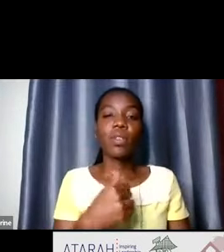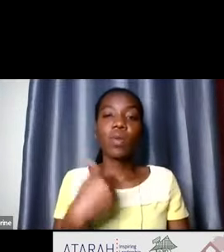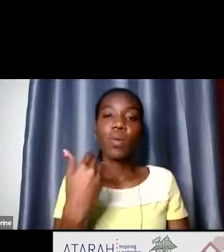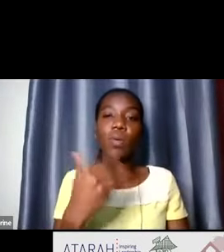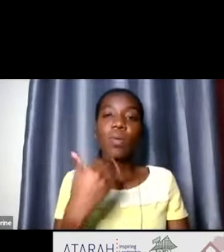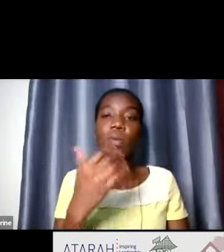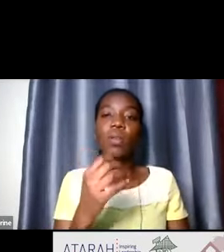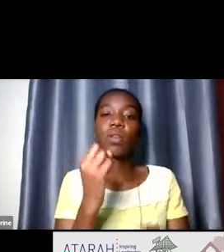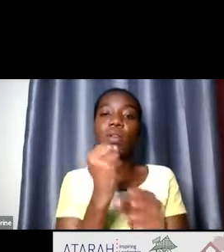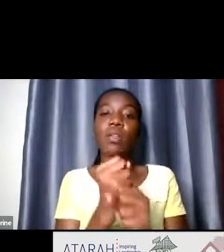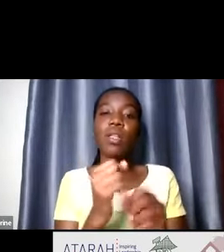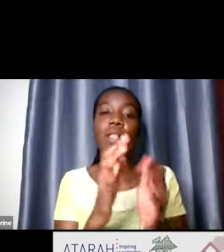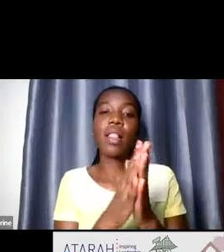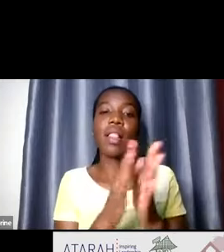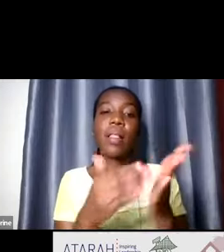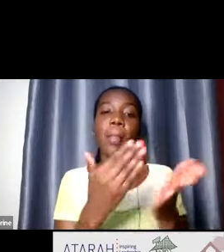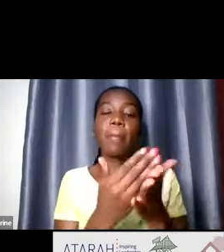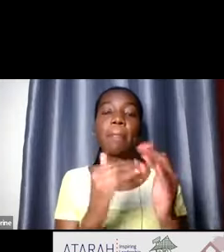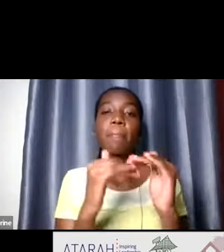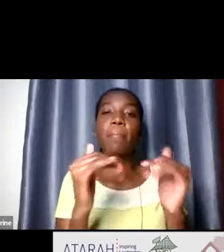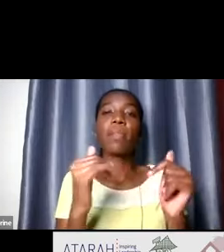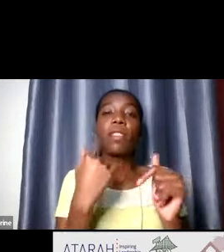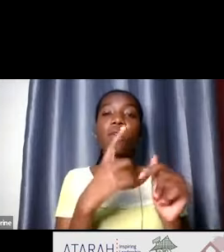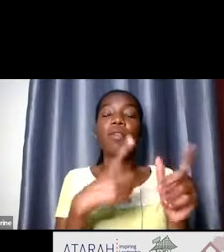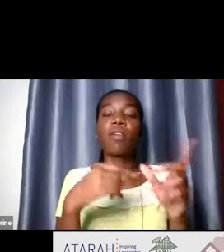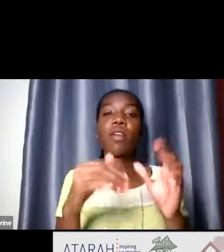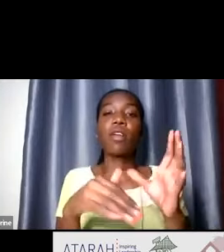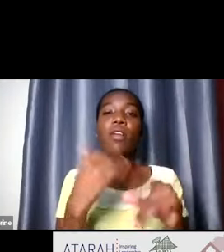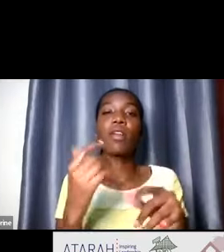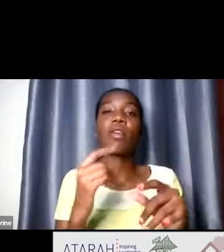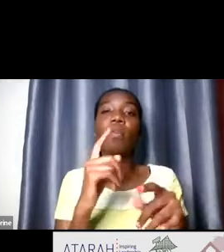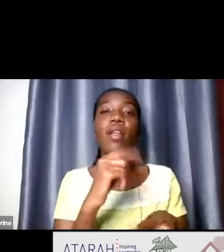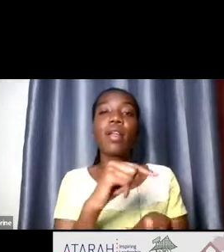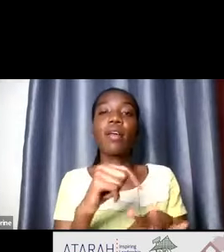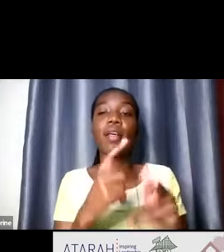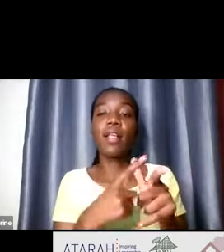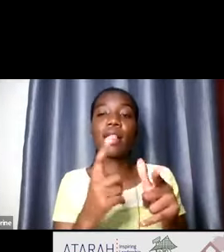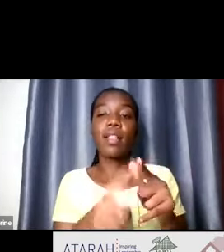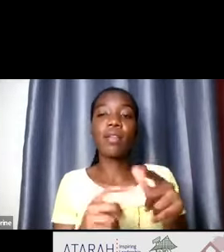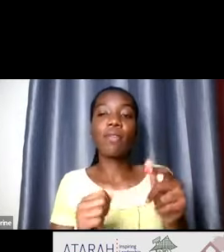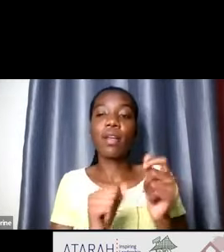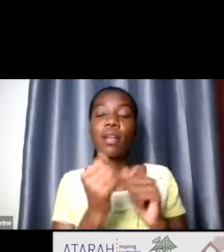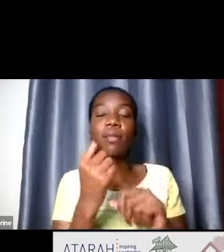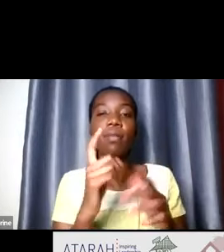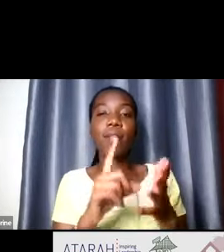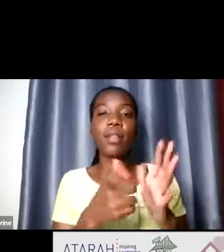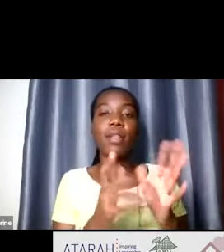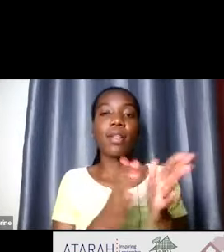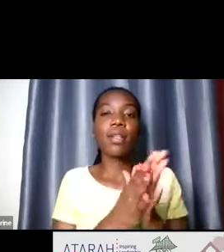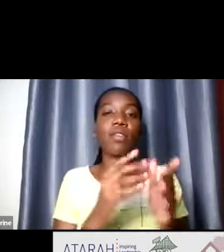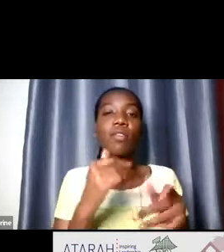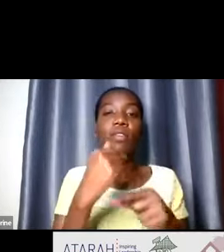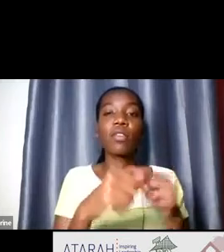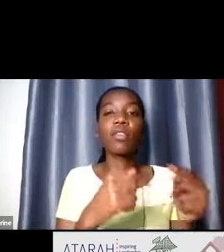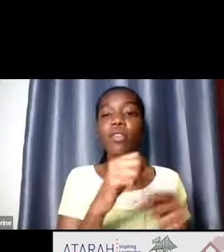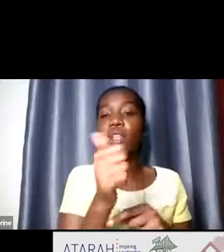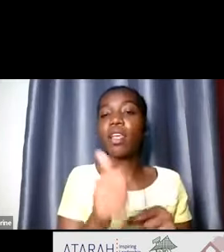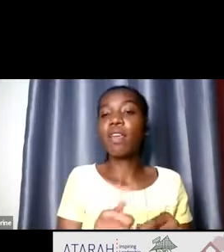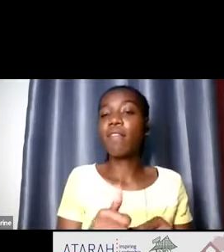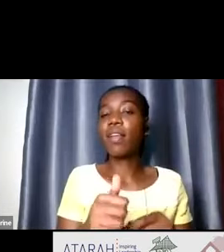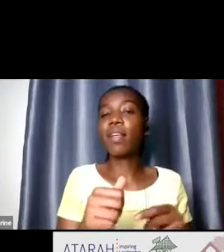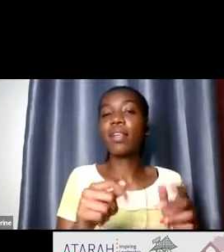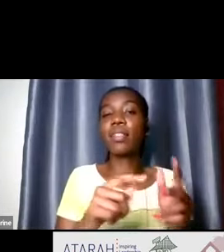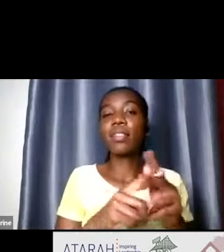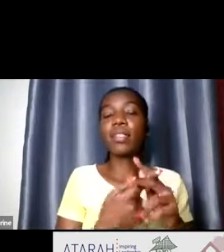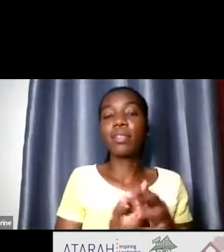level where he takes a nap for an hour, then wakes up at least half functioning and continues like he never started. This is dopamine